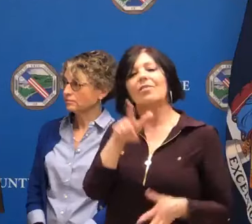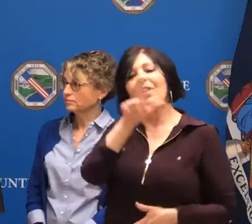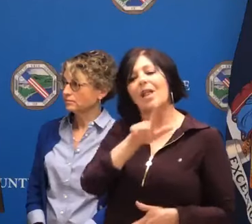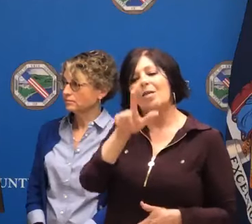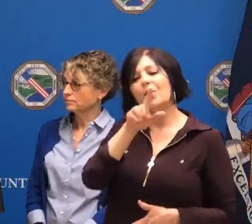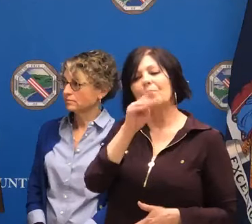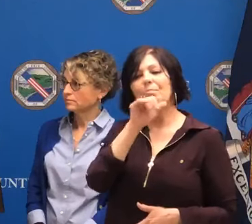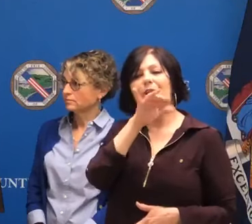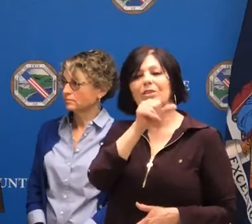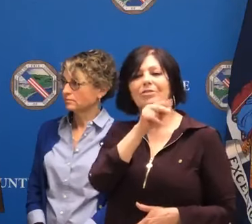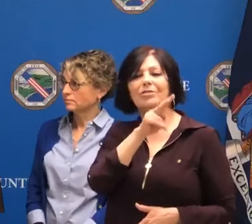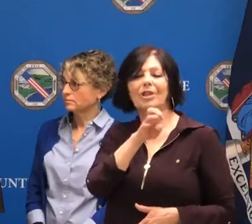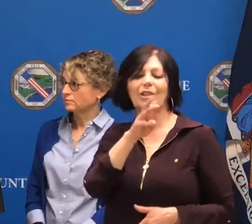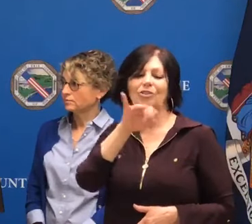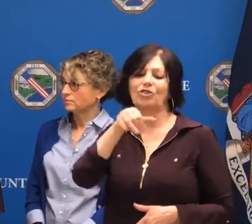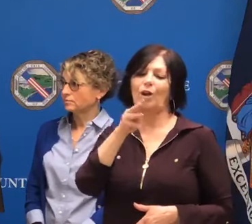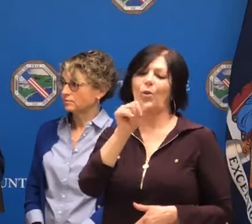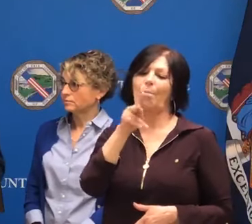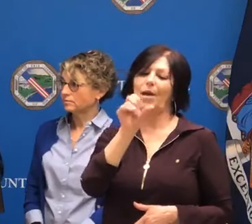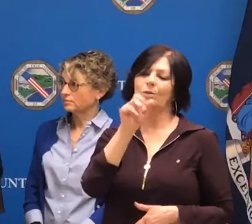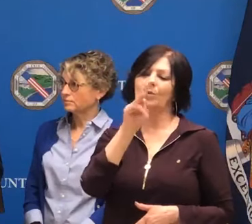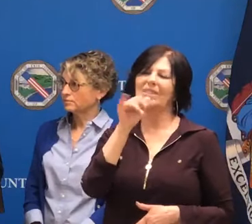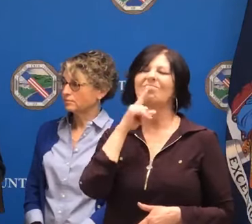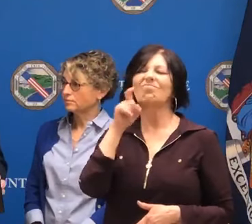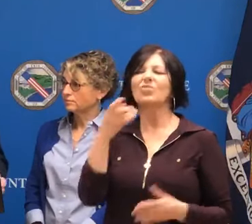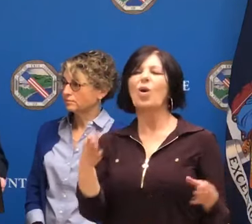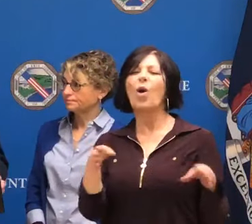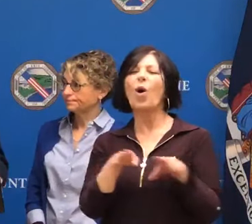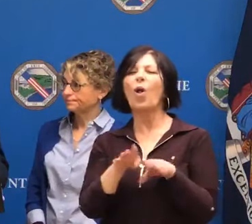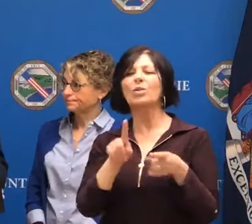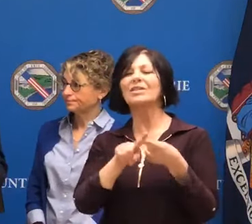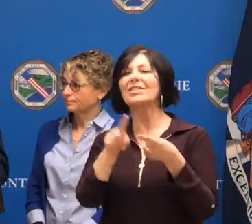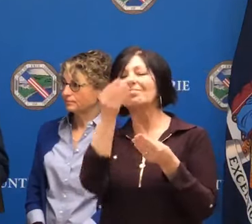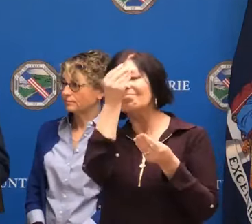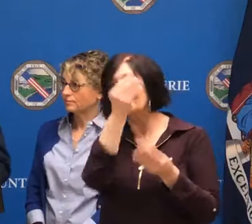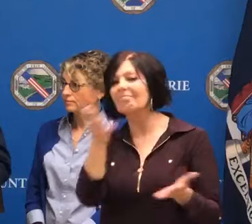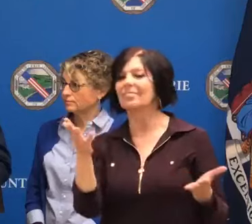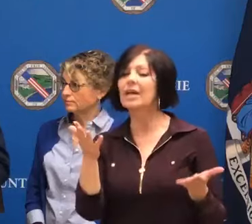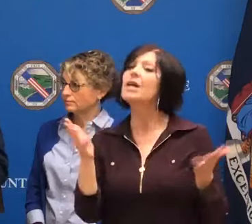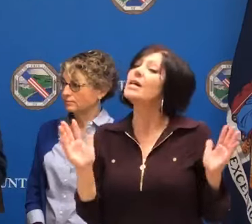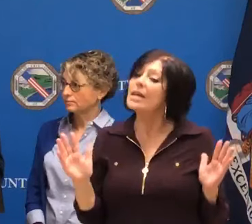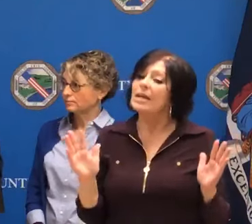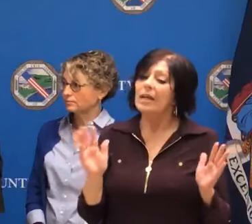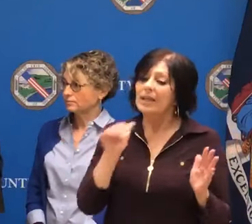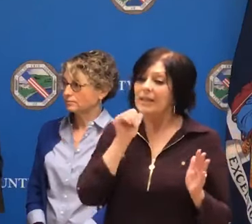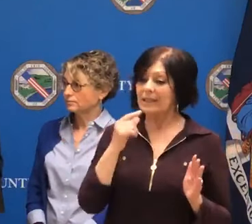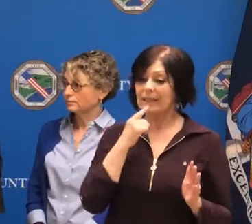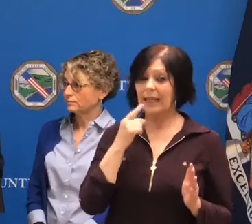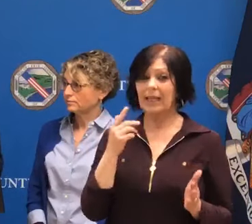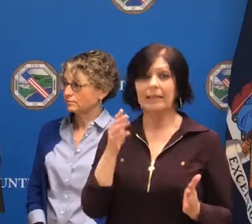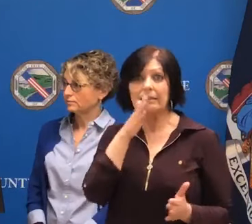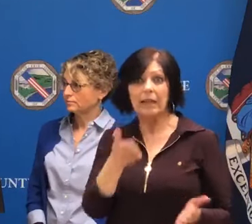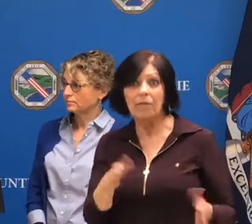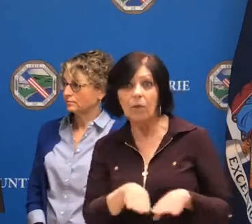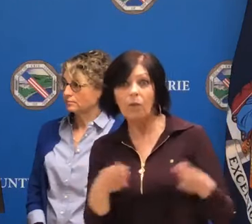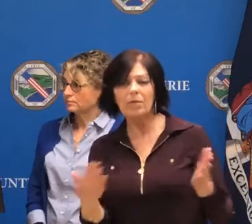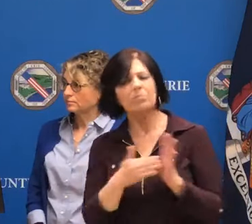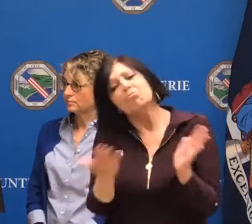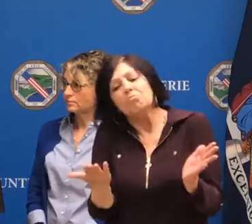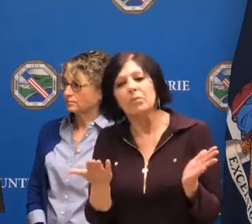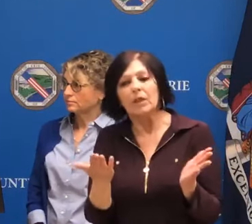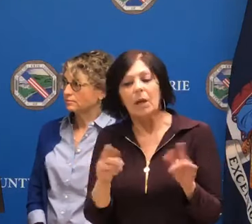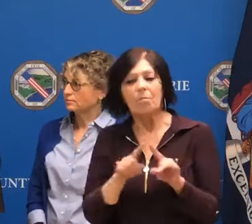library system. We both agreed that we should close the libraries until further notice. That is not to say the libraries may not open again in the